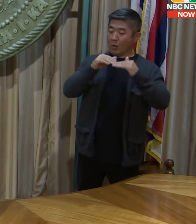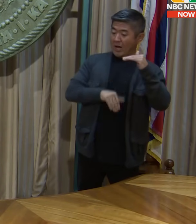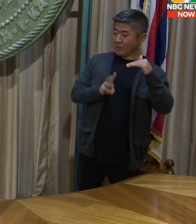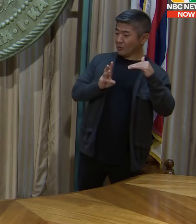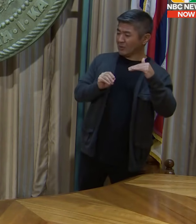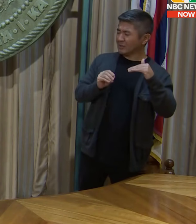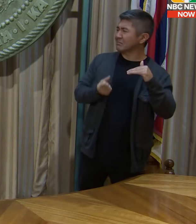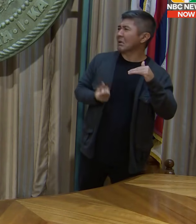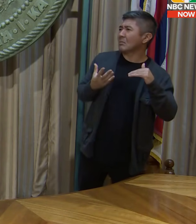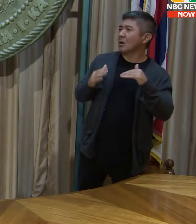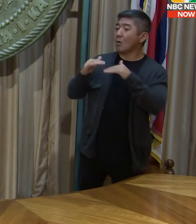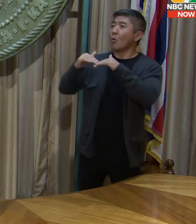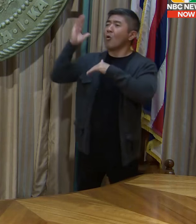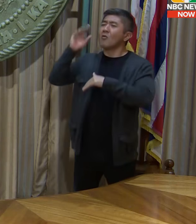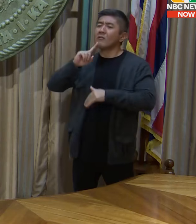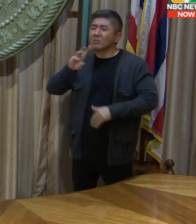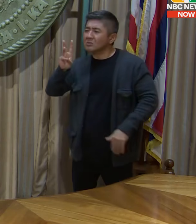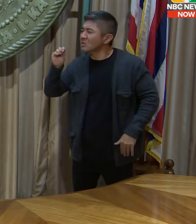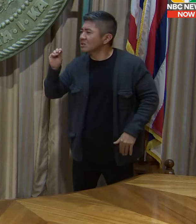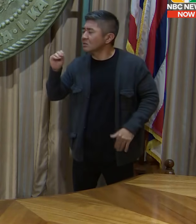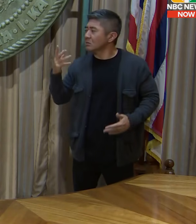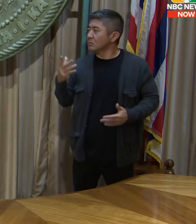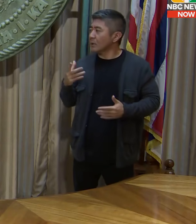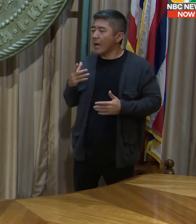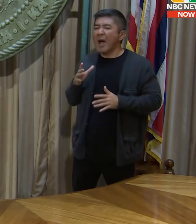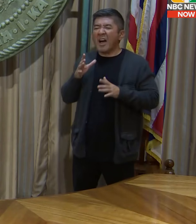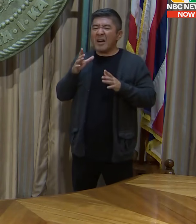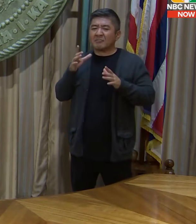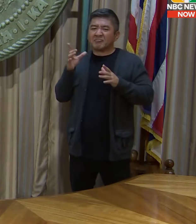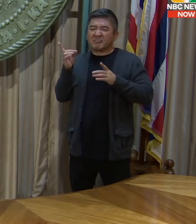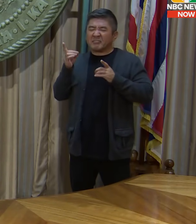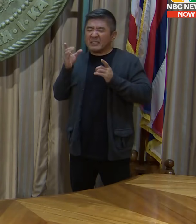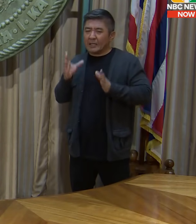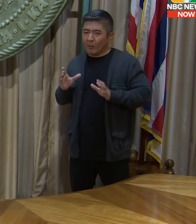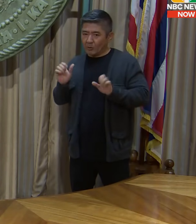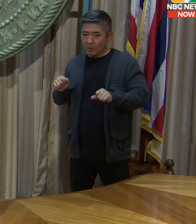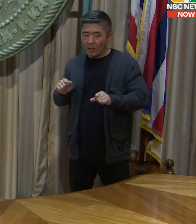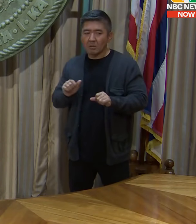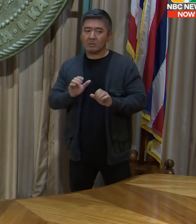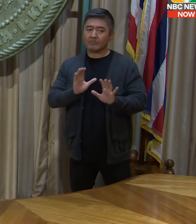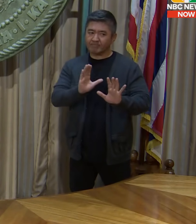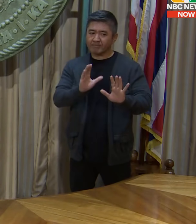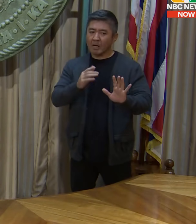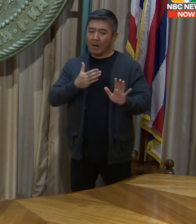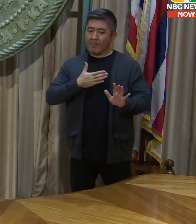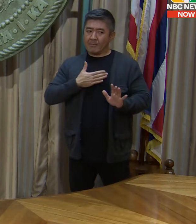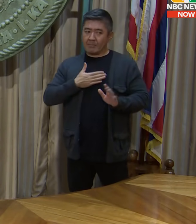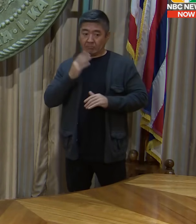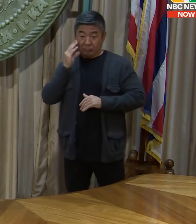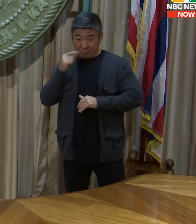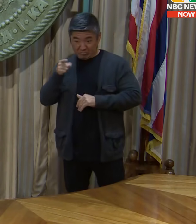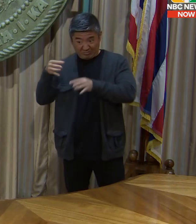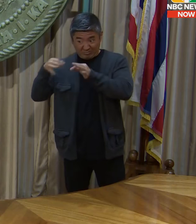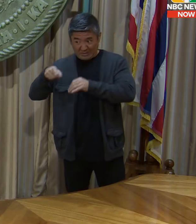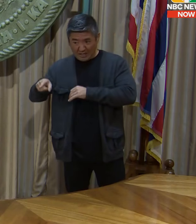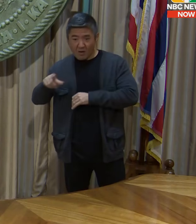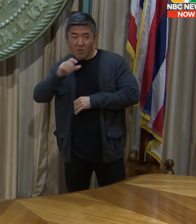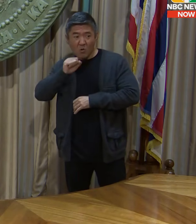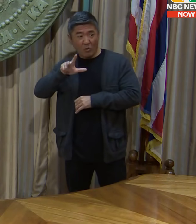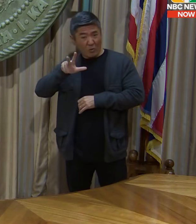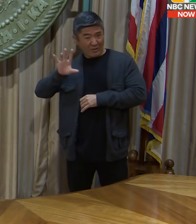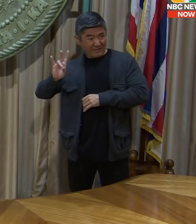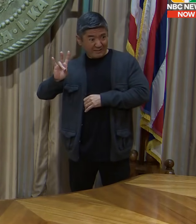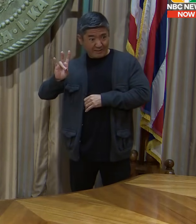old? I think Director will give some information, but let me tell the story of a 37-year-old. There's a 37-year-old who's on a